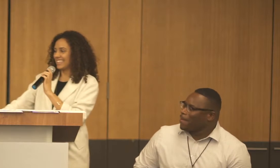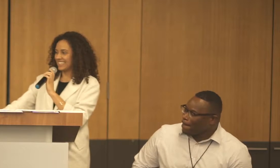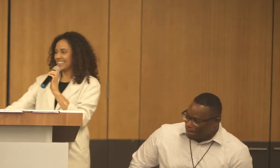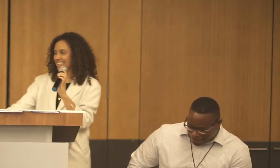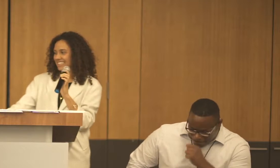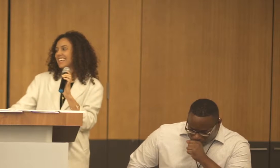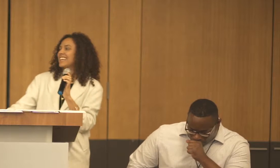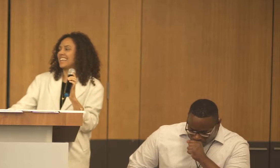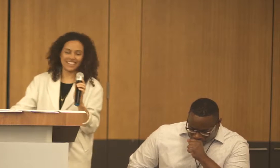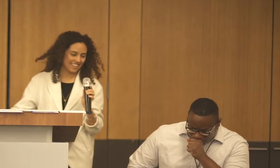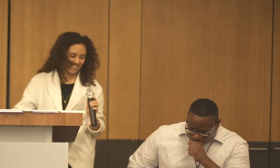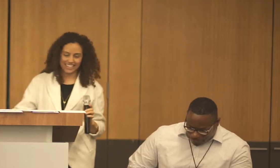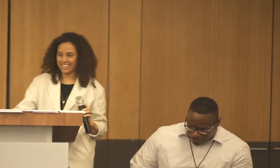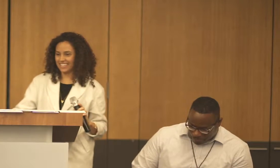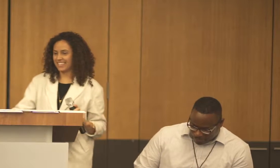Uh,